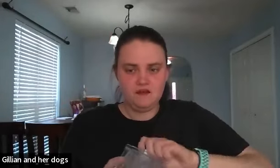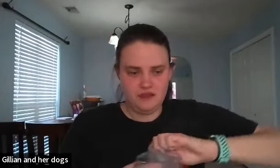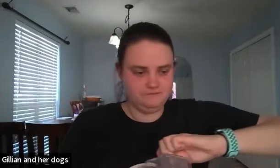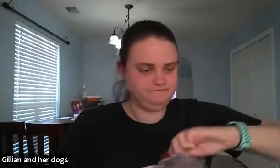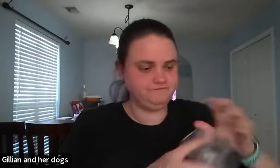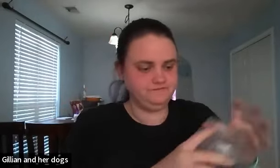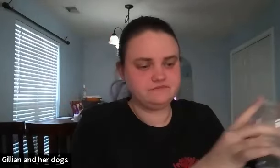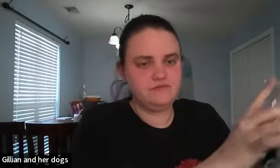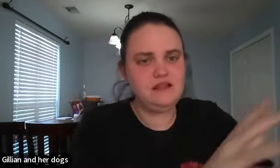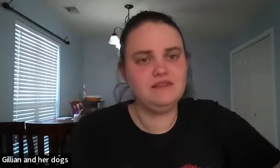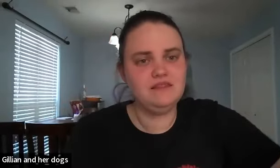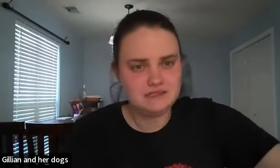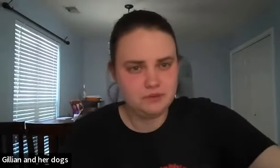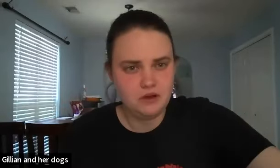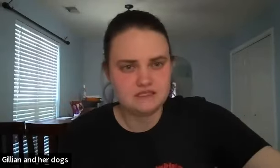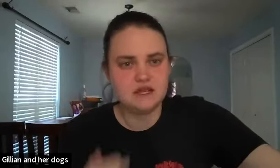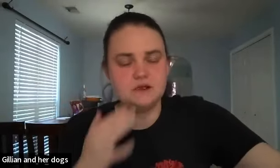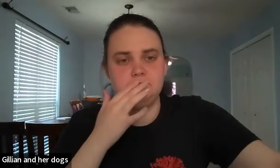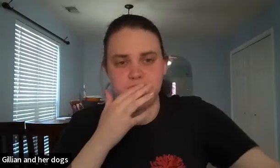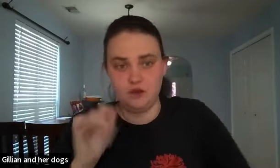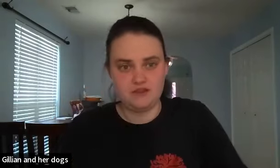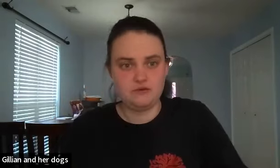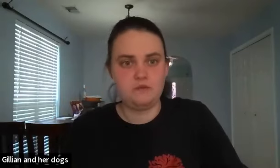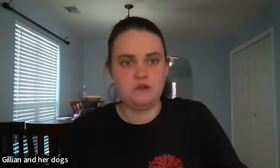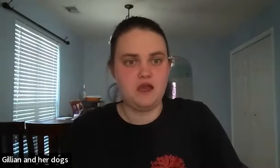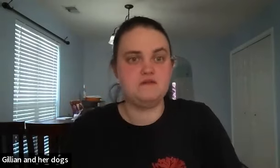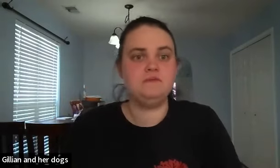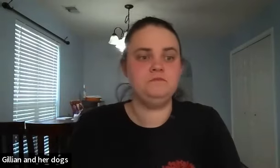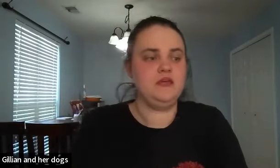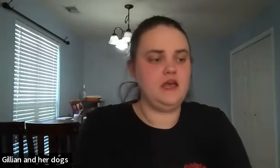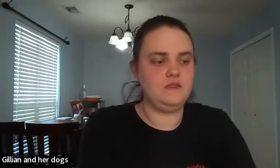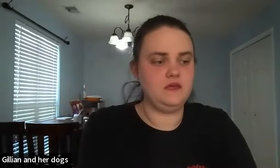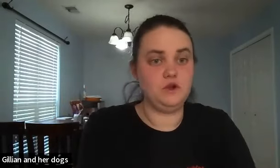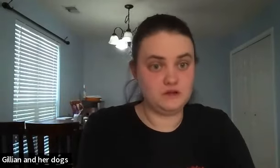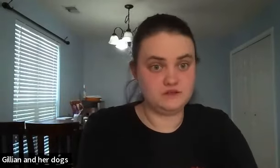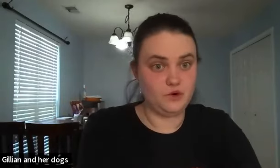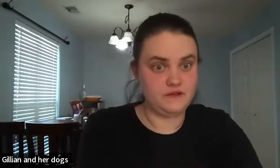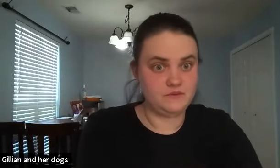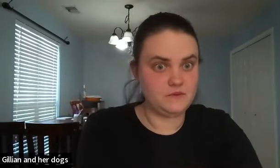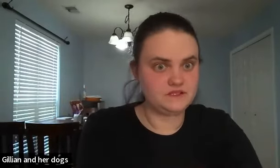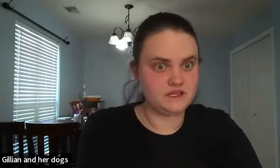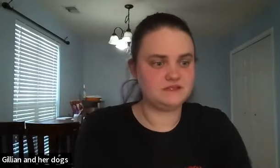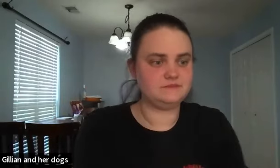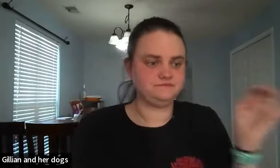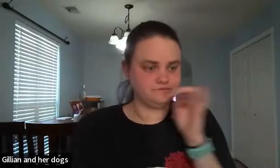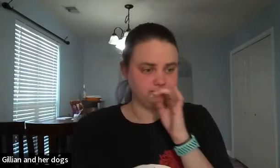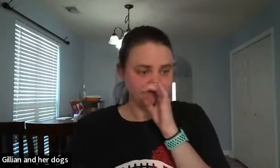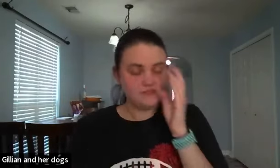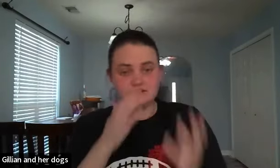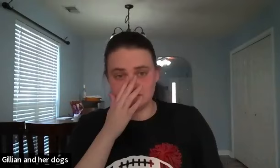Okay. Let's pause there, go back through what we have, and then we'll go on to more family member signs. So let's